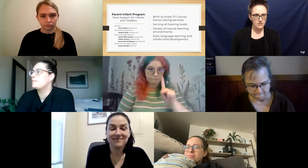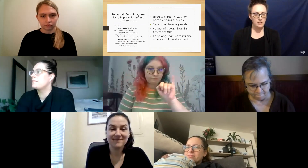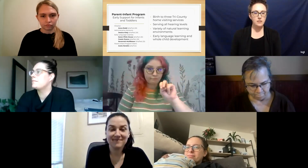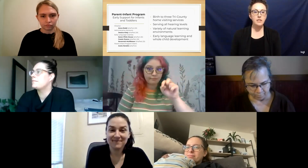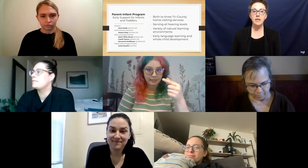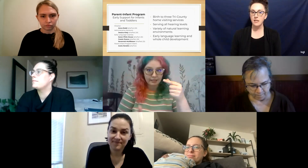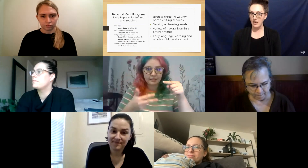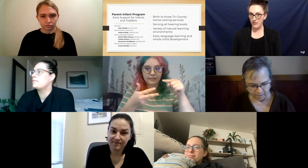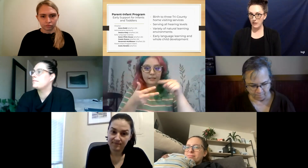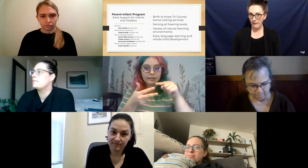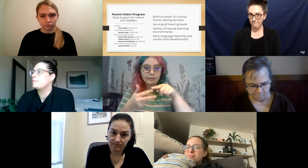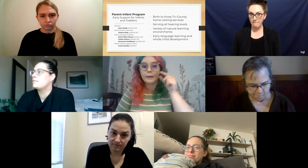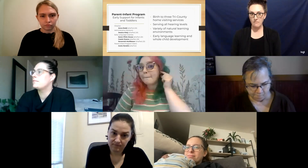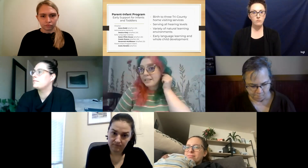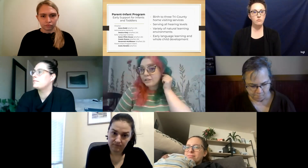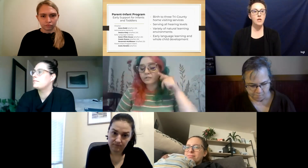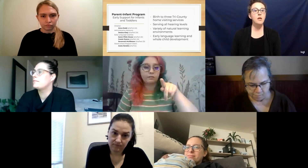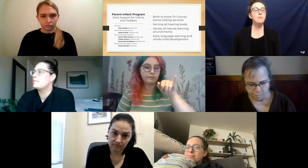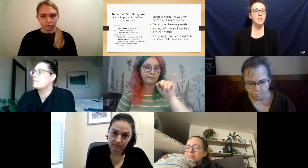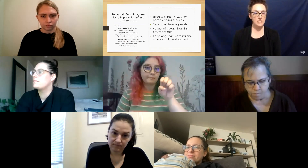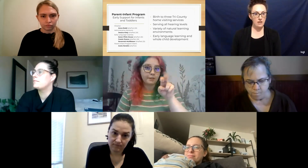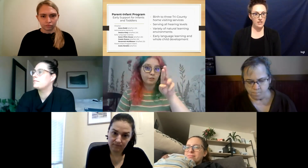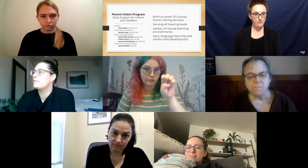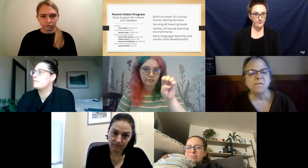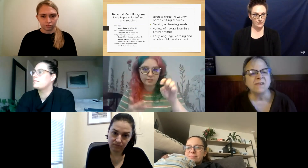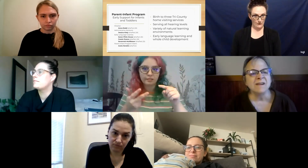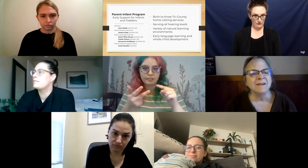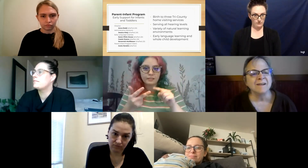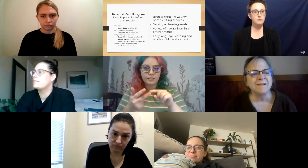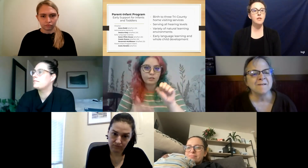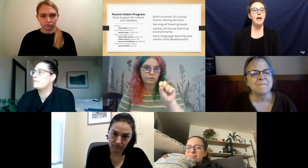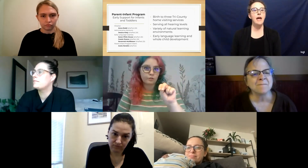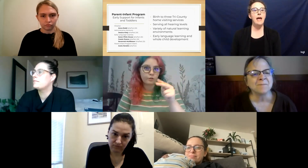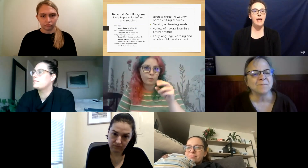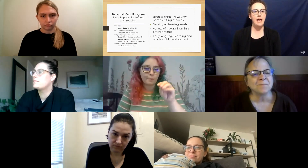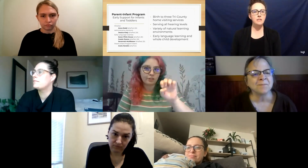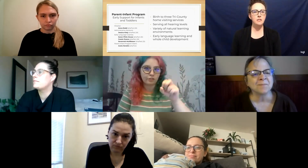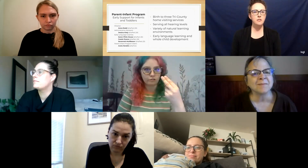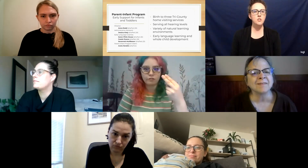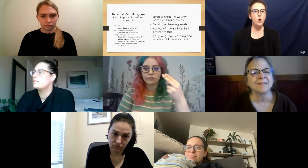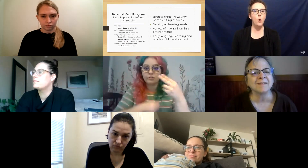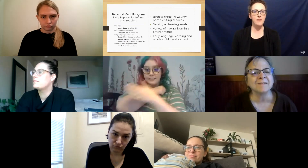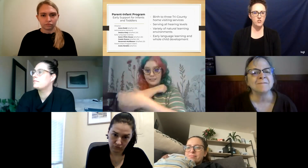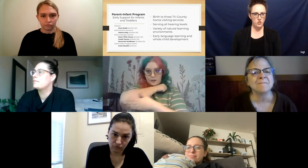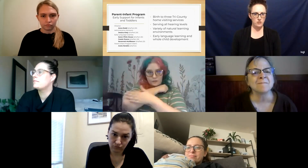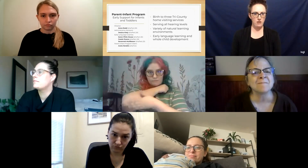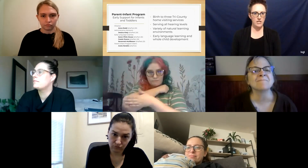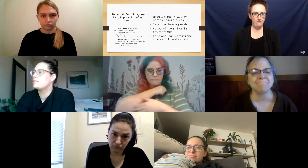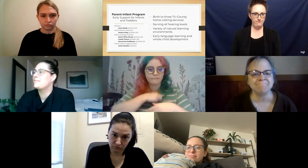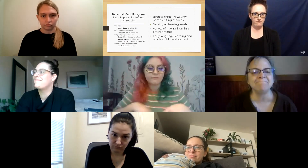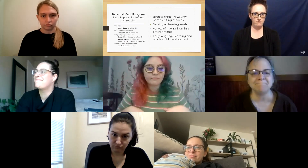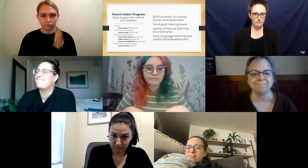counties, King County, Pierce County, and Snohomish